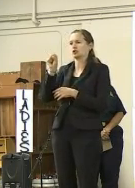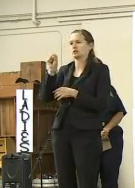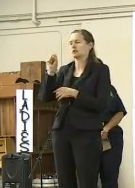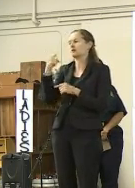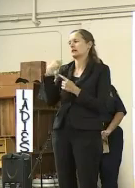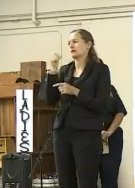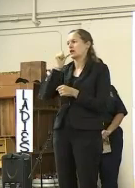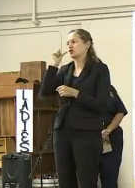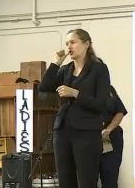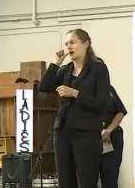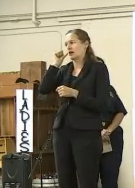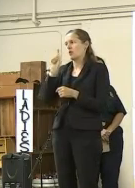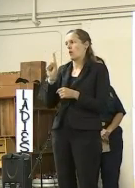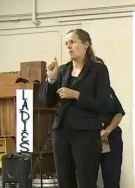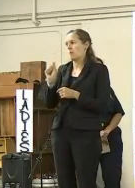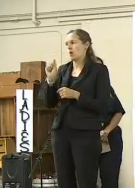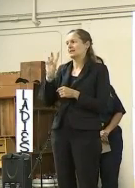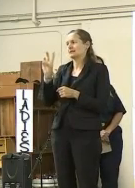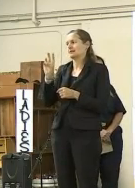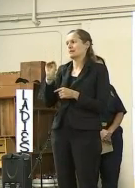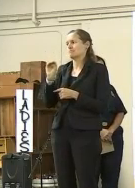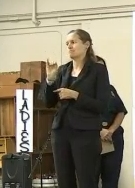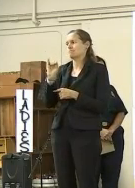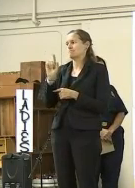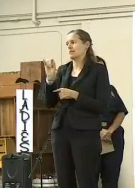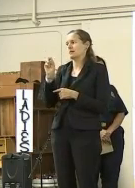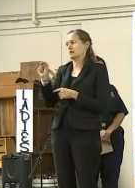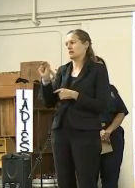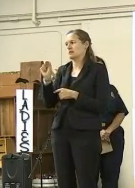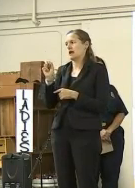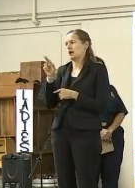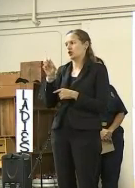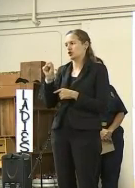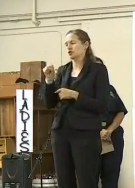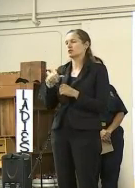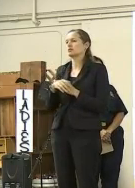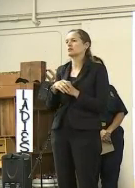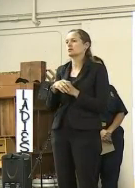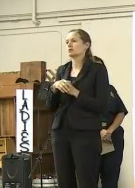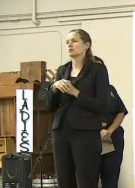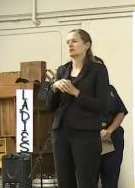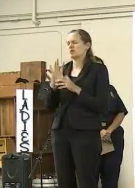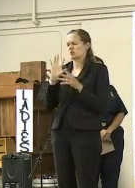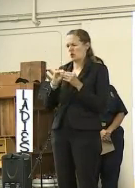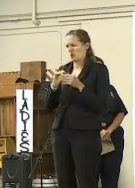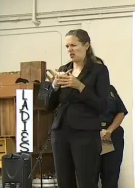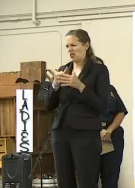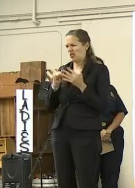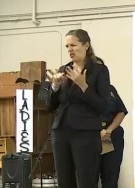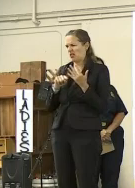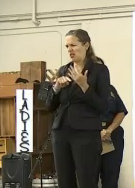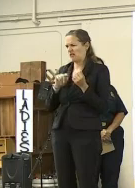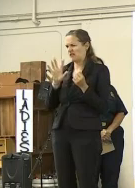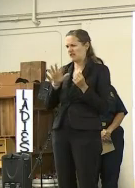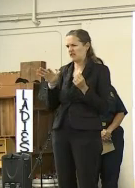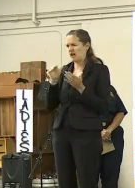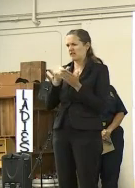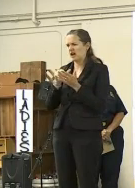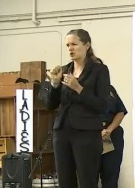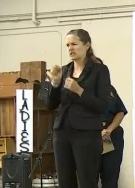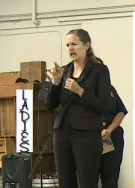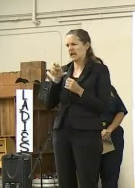yesterday. I think Chief Jones has talked about that in the past. Yesterday at this time, I think we had a total combined acres of 55,000. So you can see